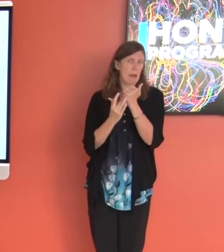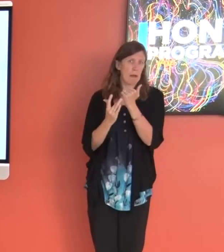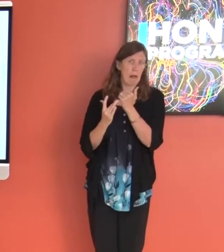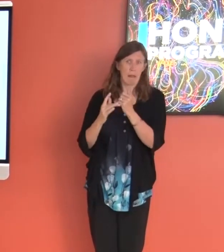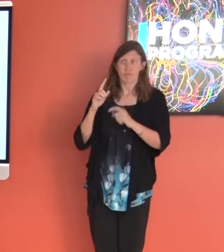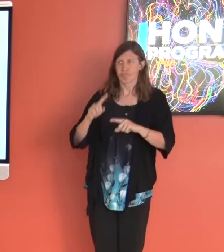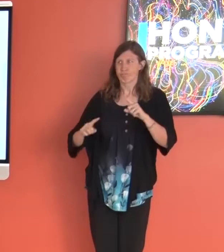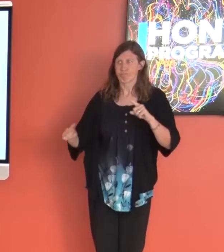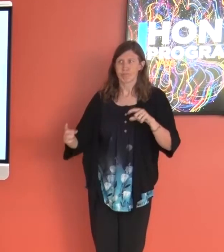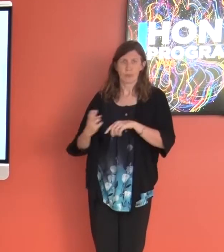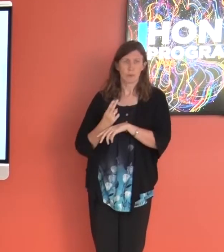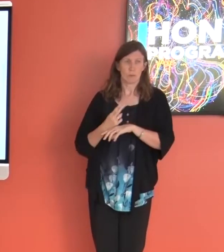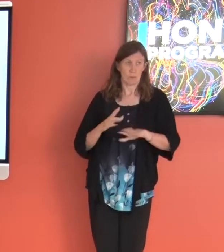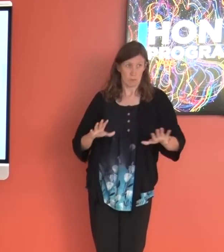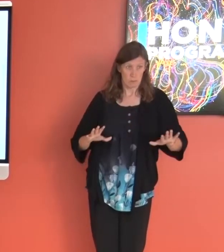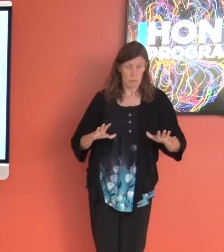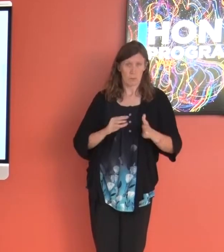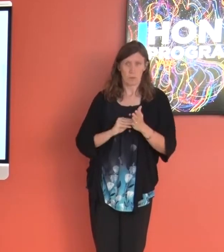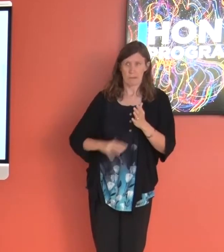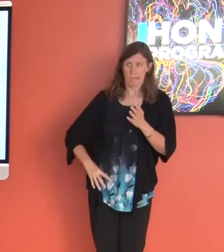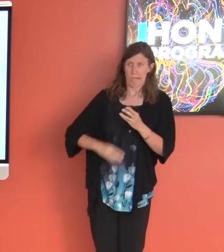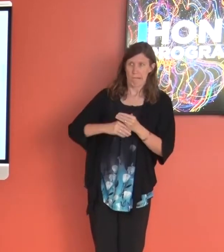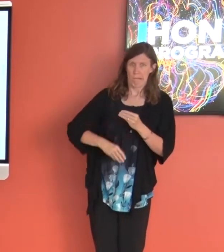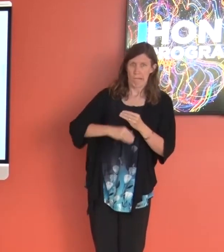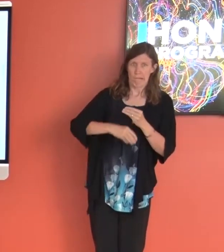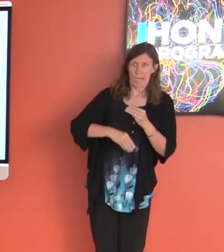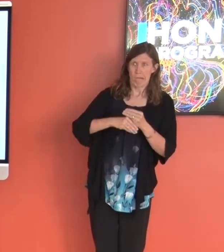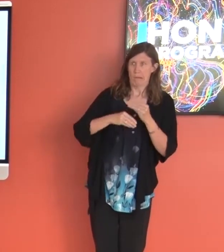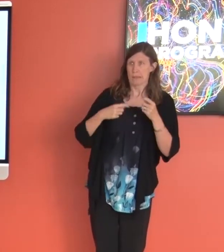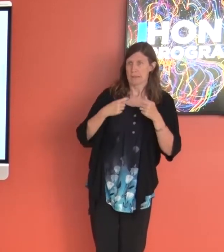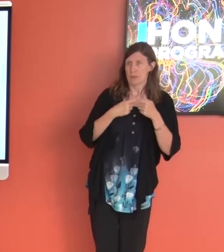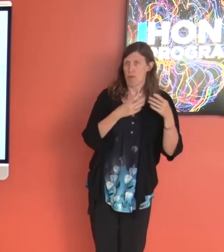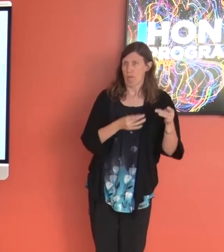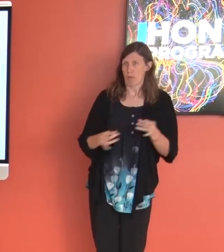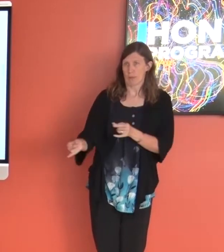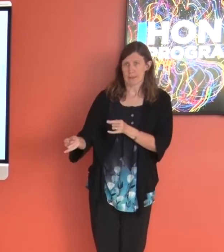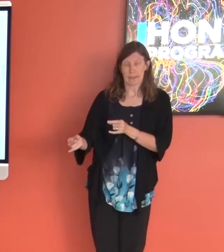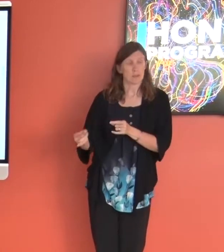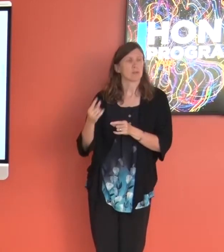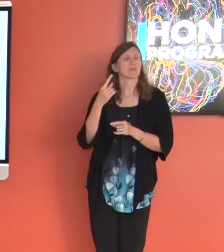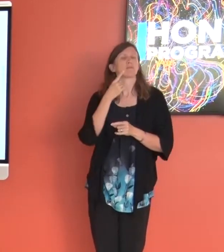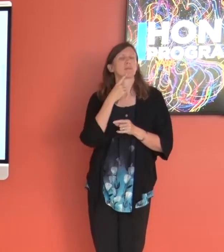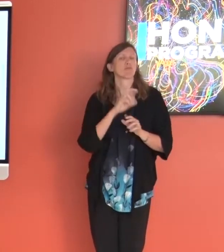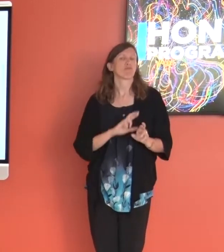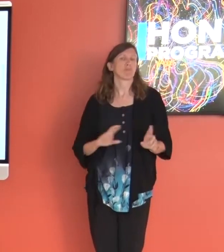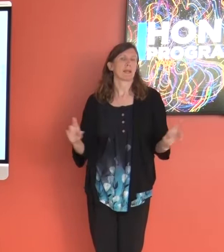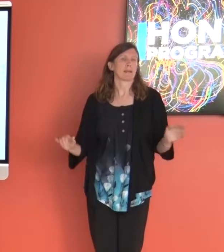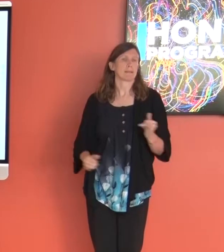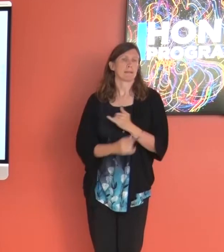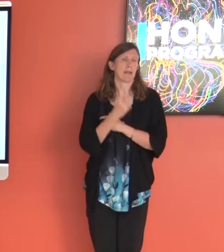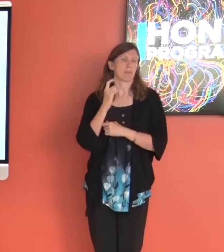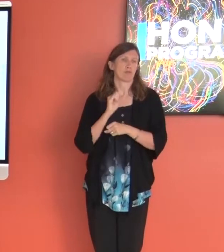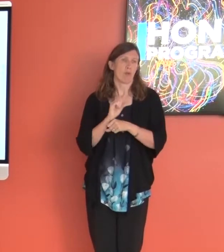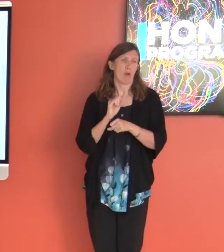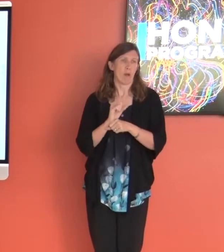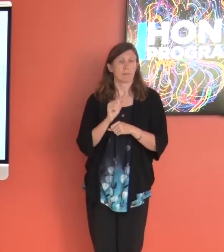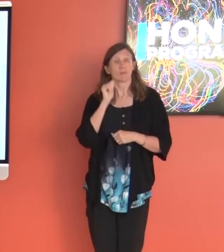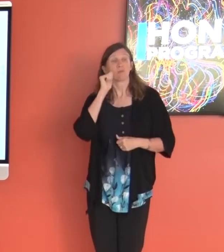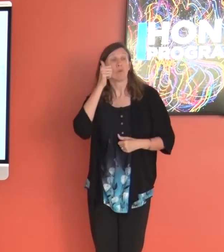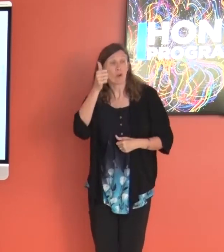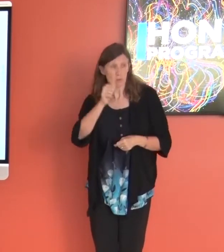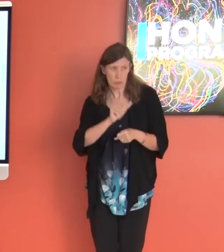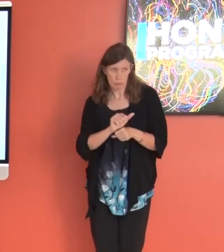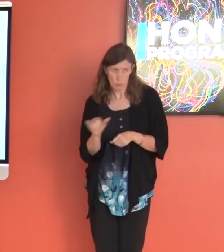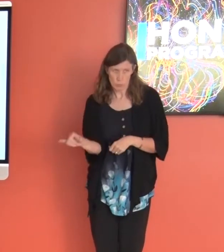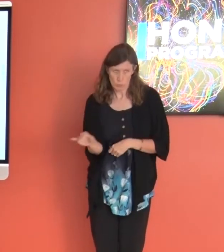So our students have to have this additional digital fluency so they can be ready for the jobs of today and the jobs of tomorrow.